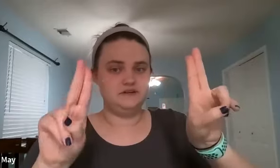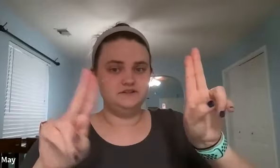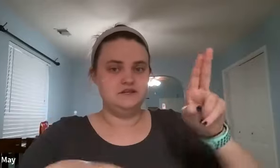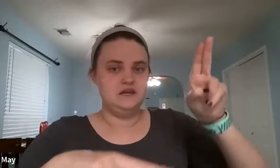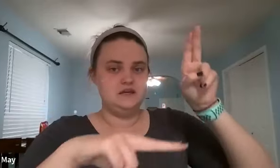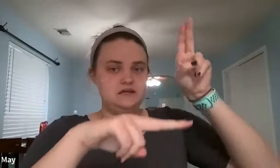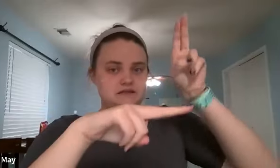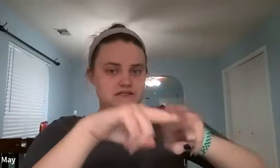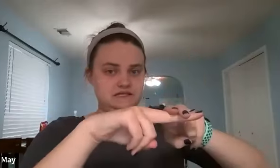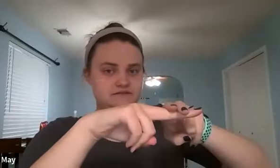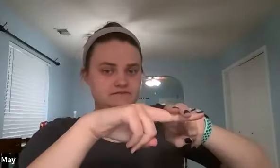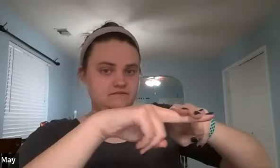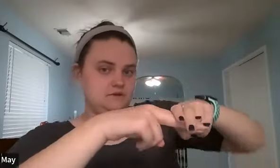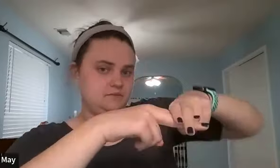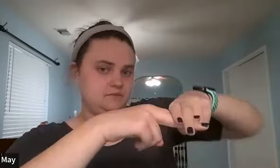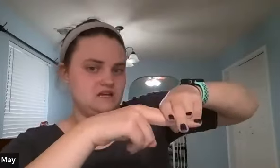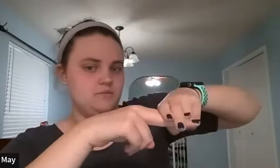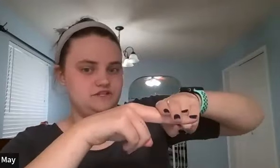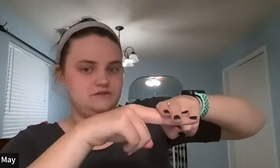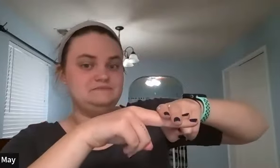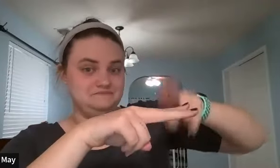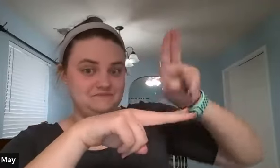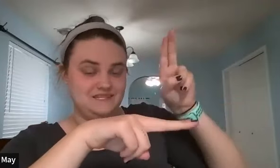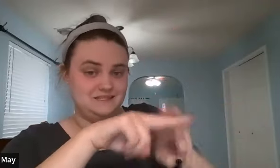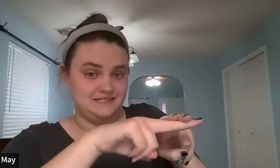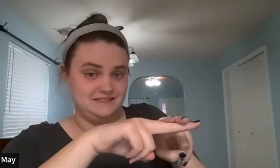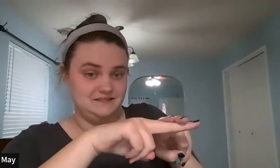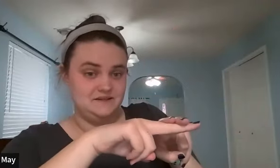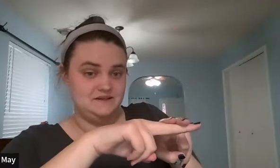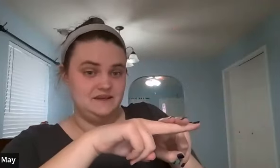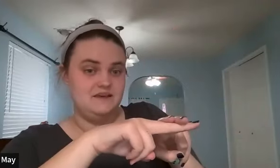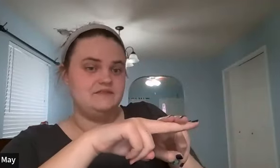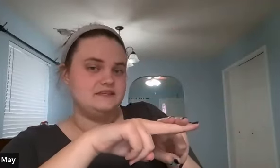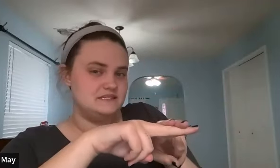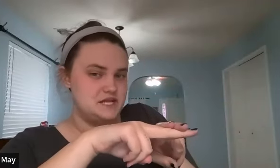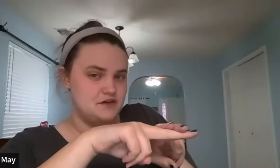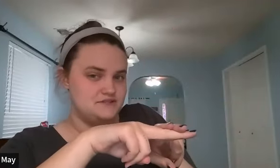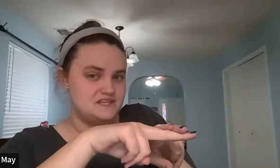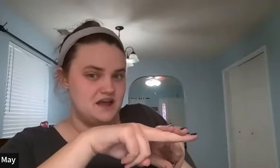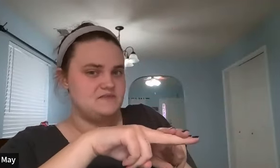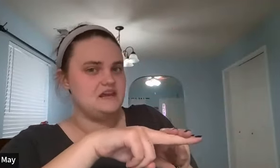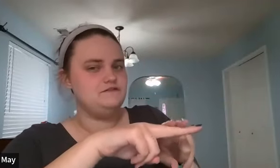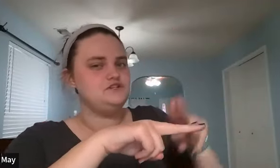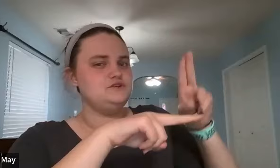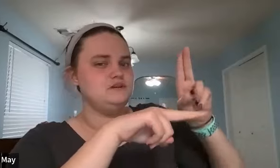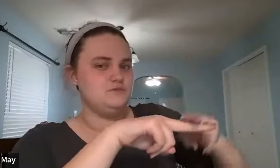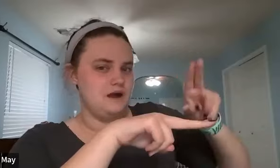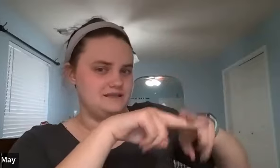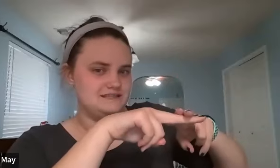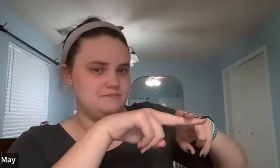fingers. Sit. You like put them on top of each other. Sit. This is another sign that if you do it twice, that